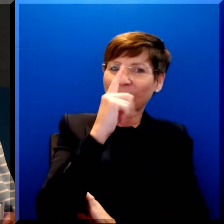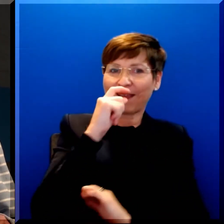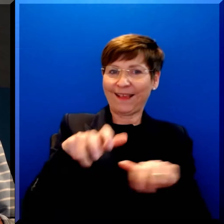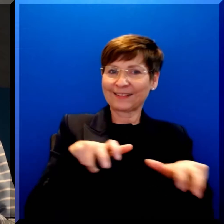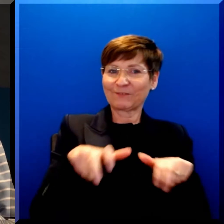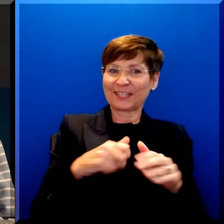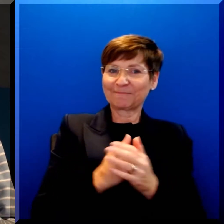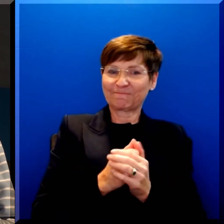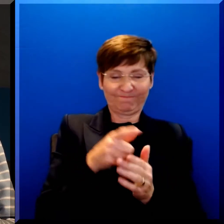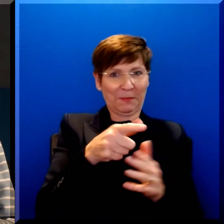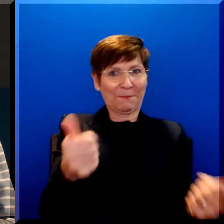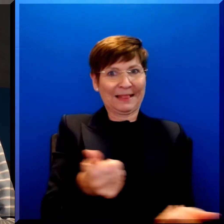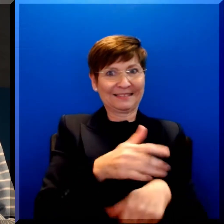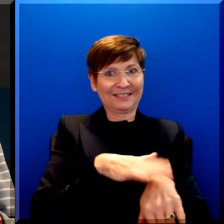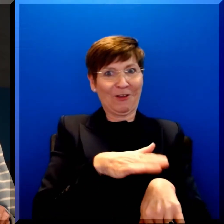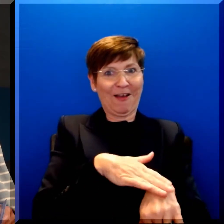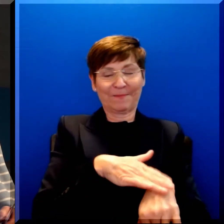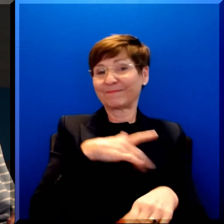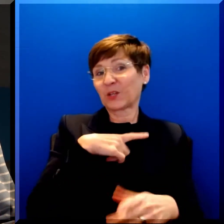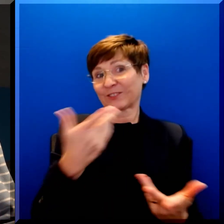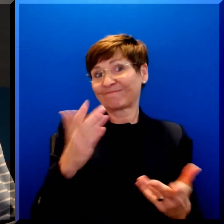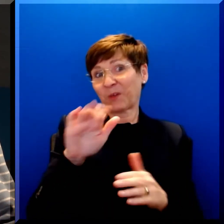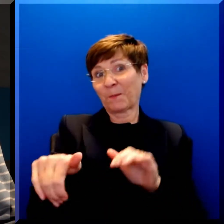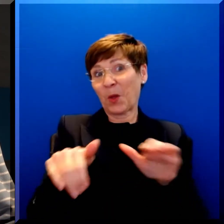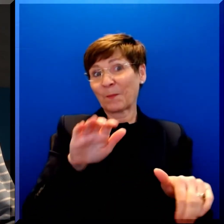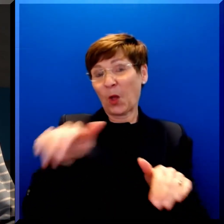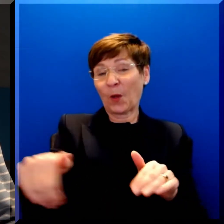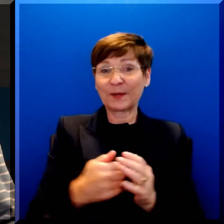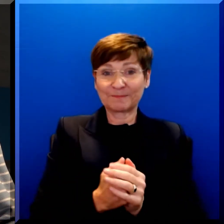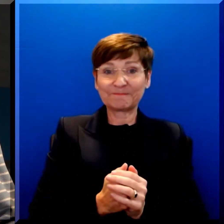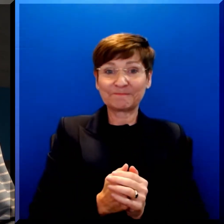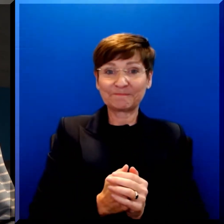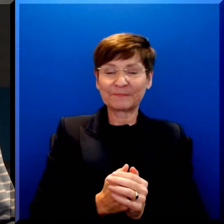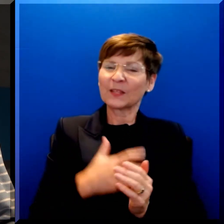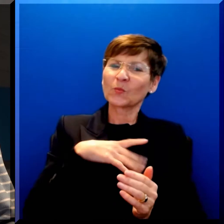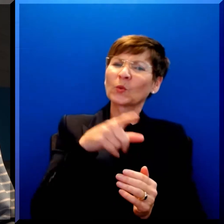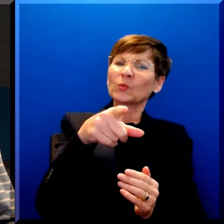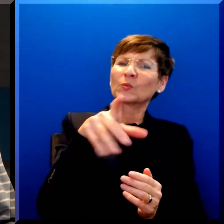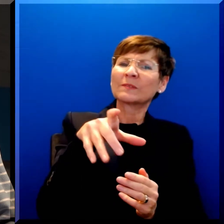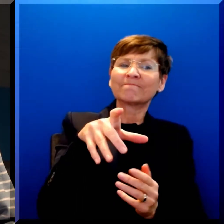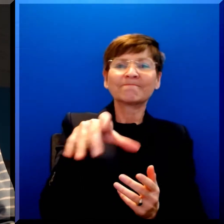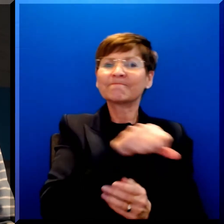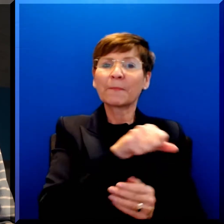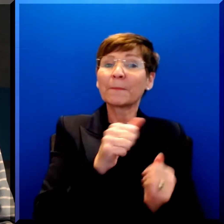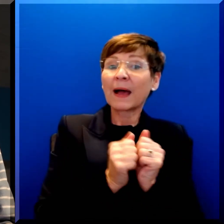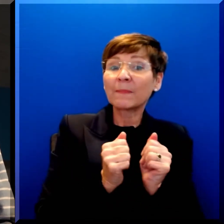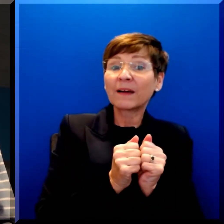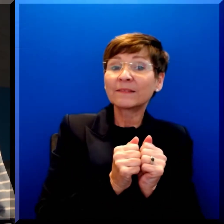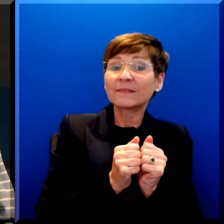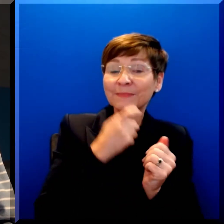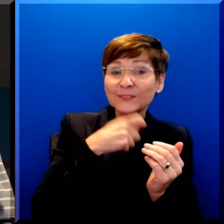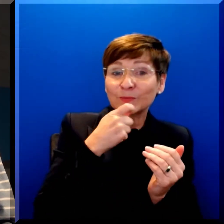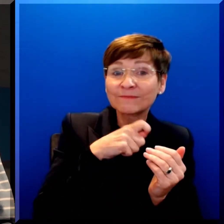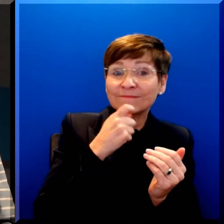things in our book so that later you can draw some of these concepts and see what God says to you through them.